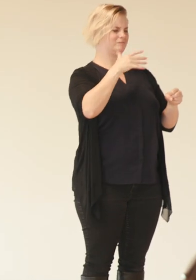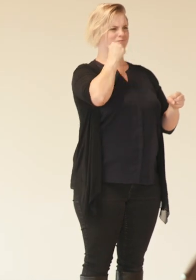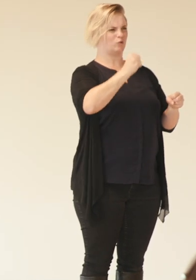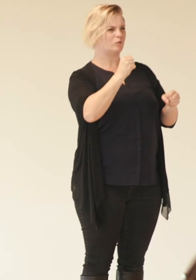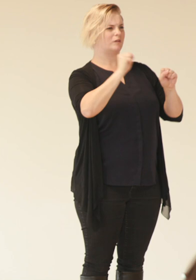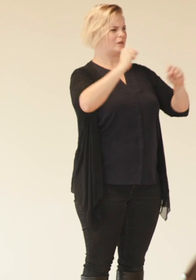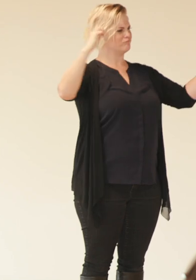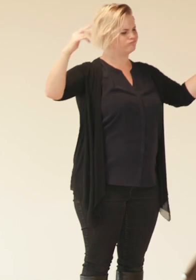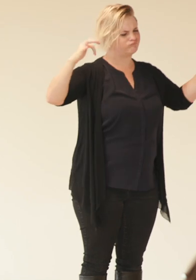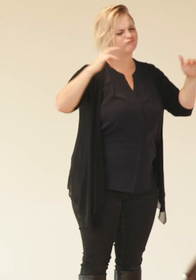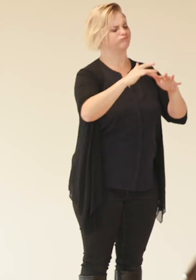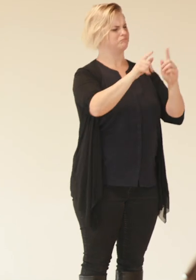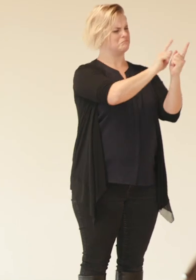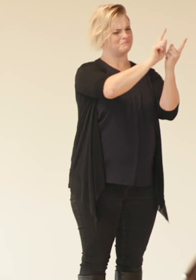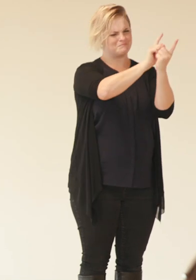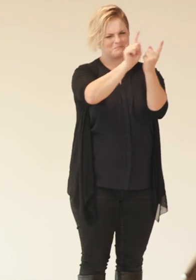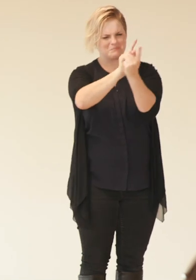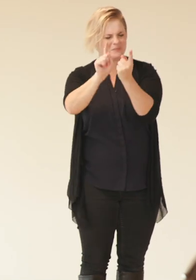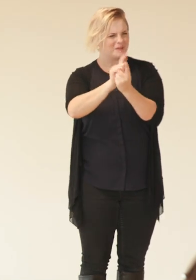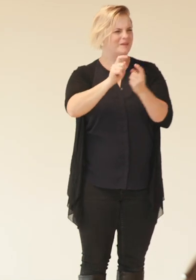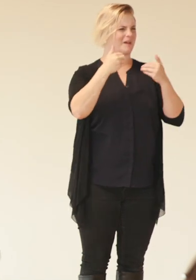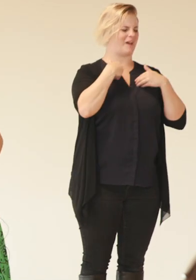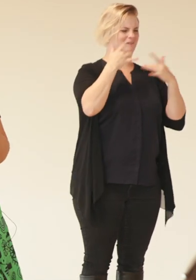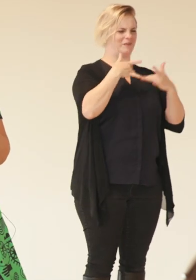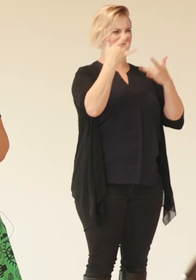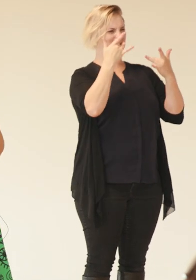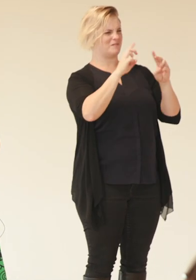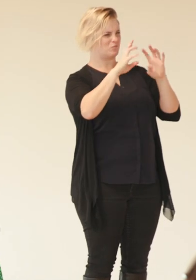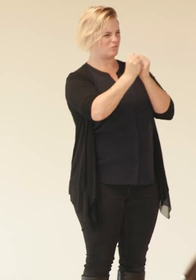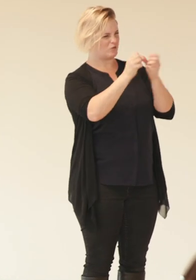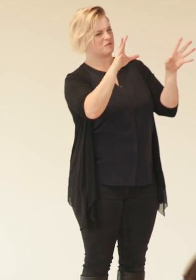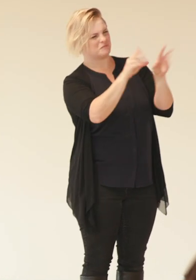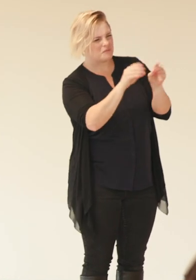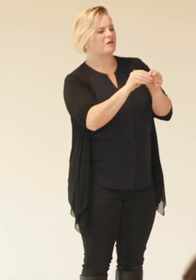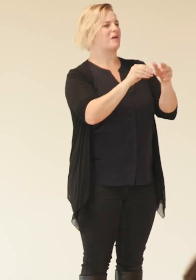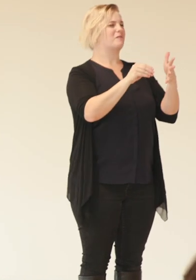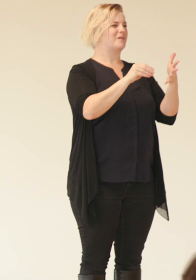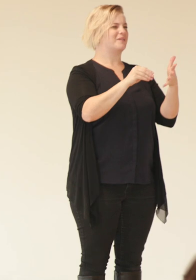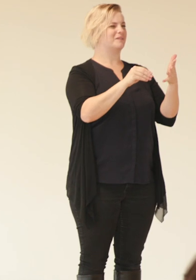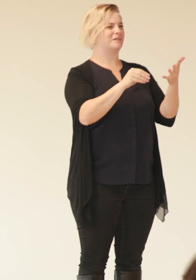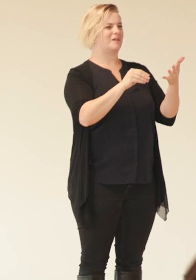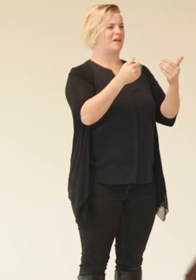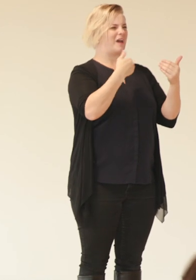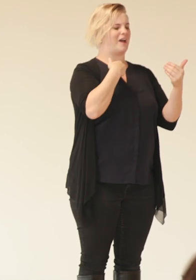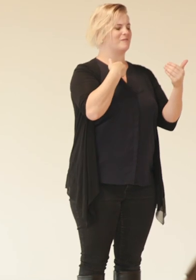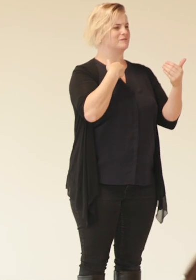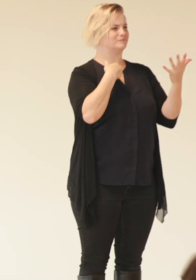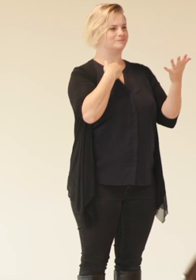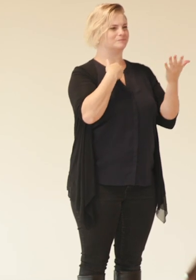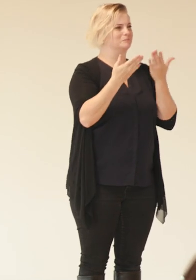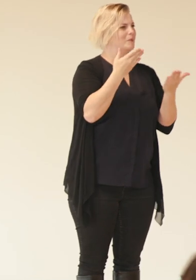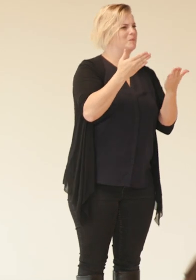this event that happens where girls and women come and we try to solve a problem that's happening in the world. We